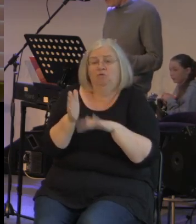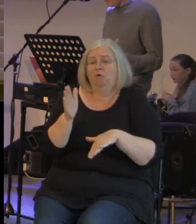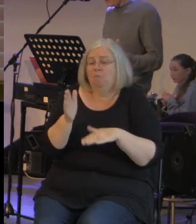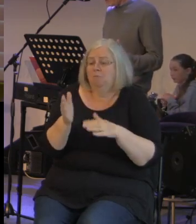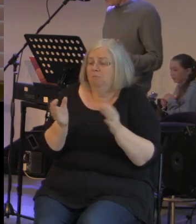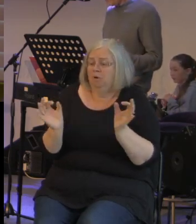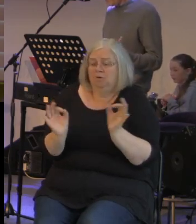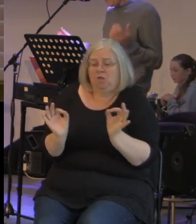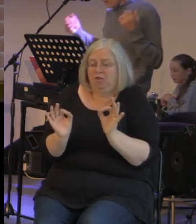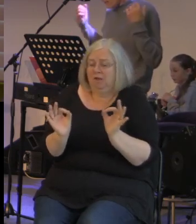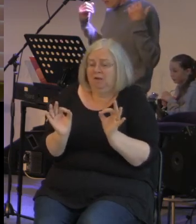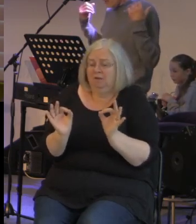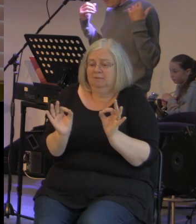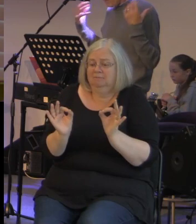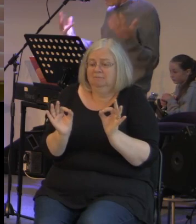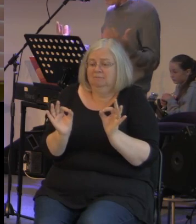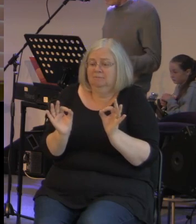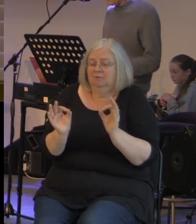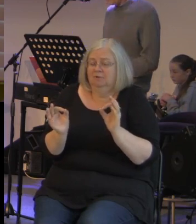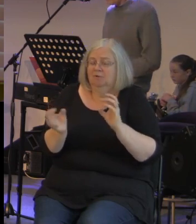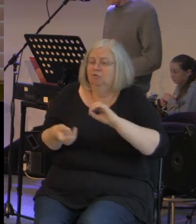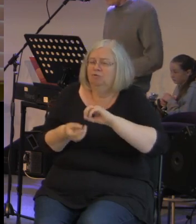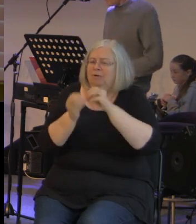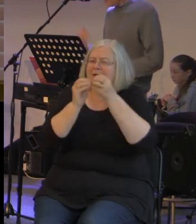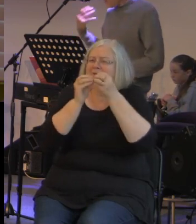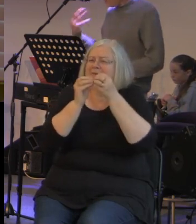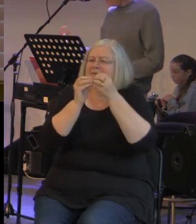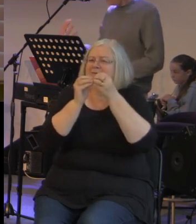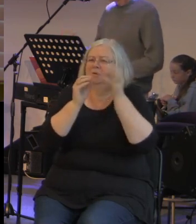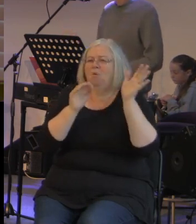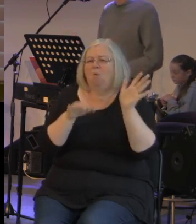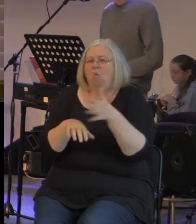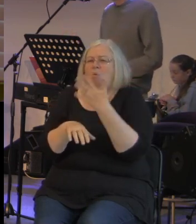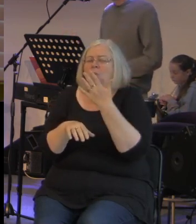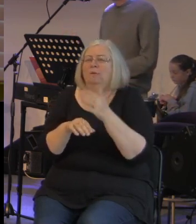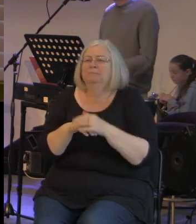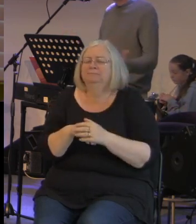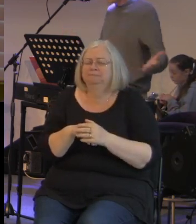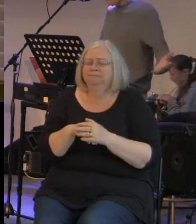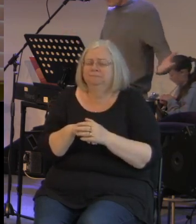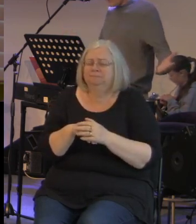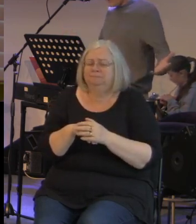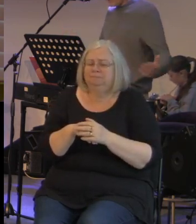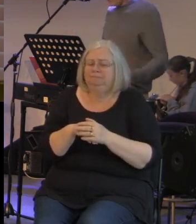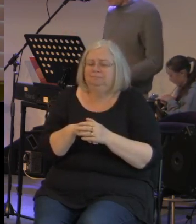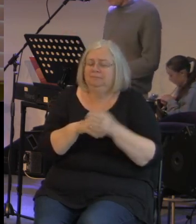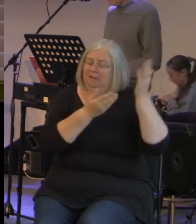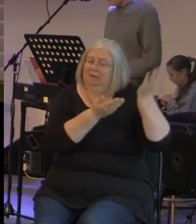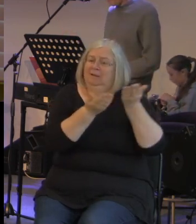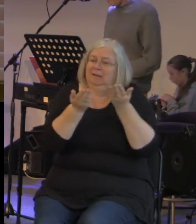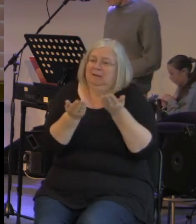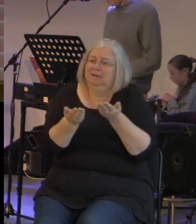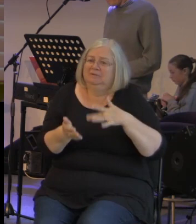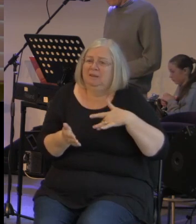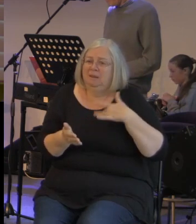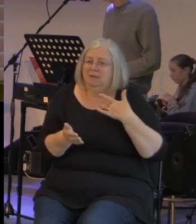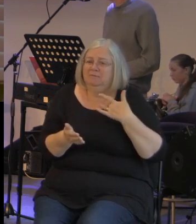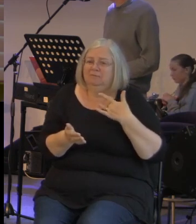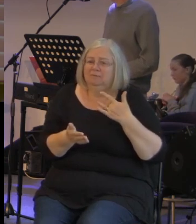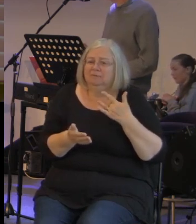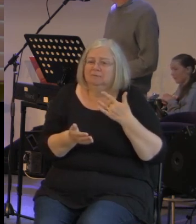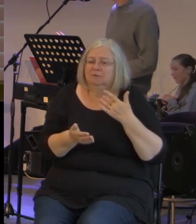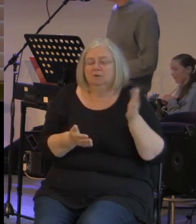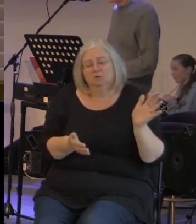life for mankind and gave life to all of mankind. He